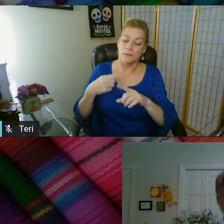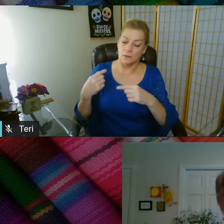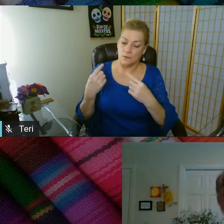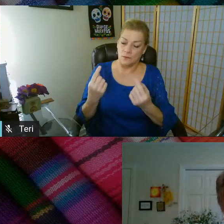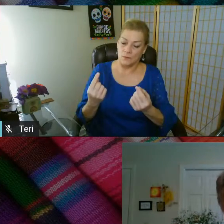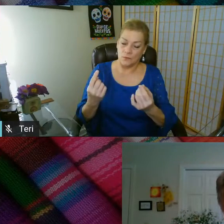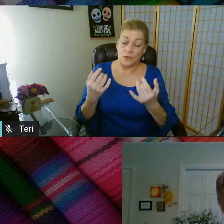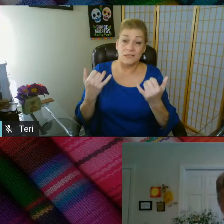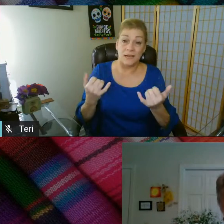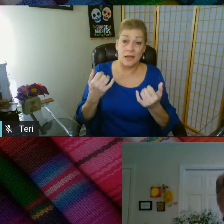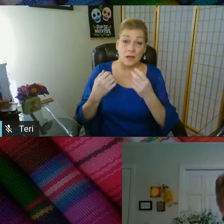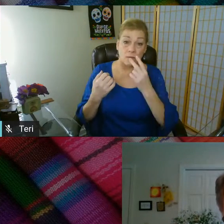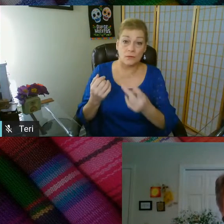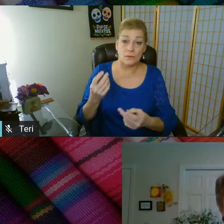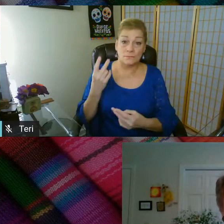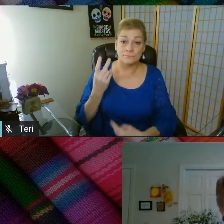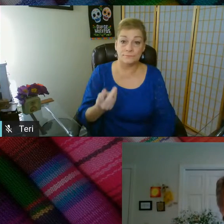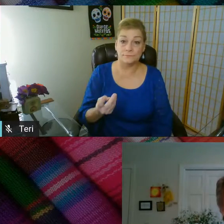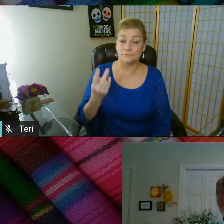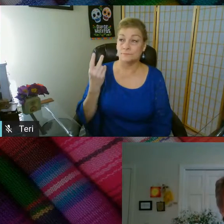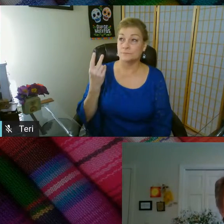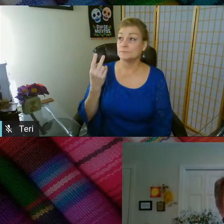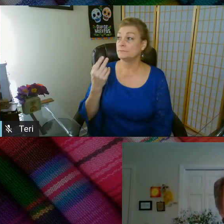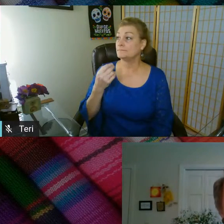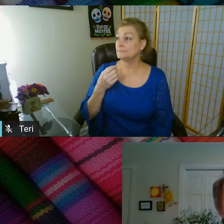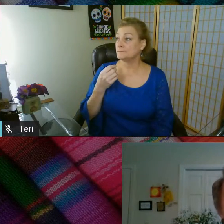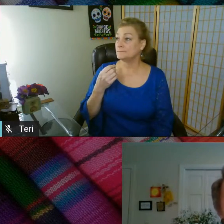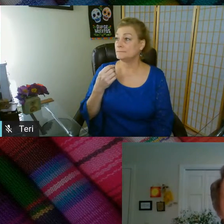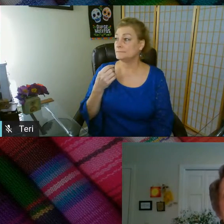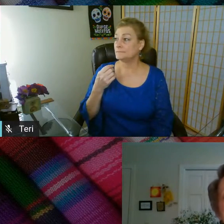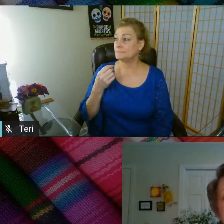back on how our